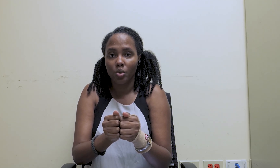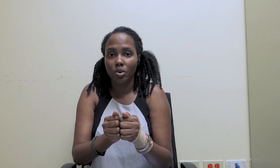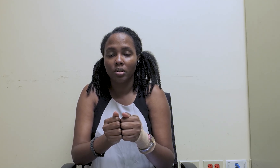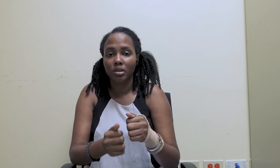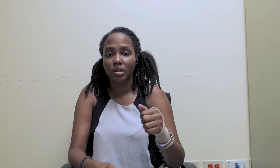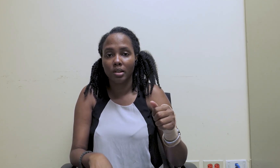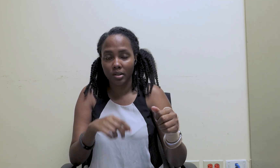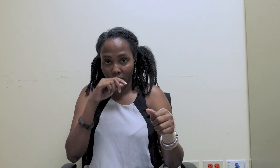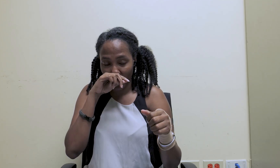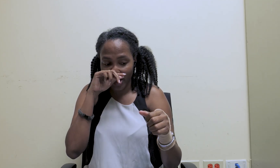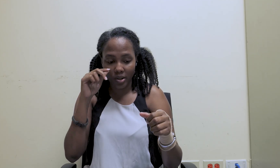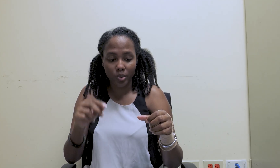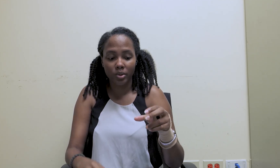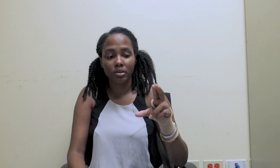no, the word no.